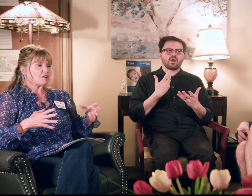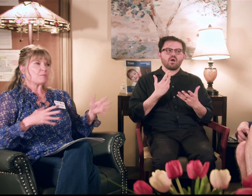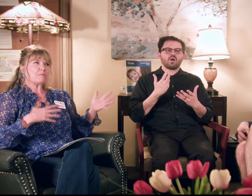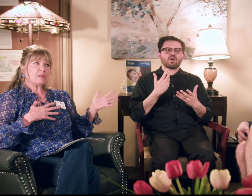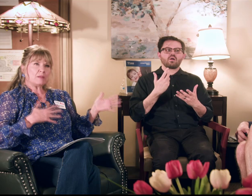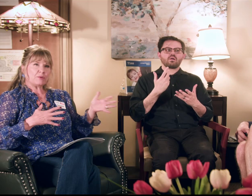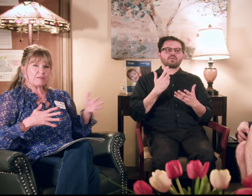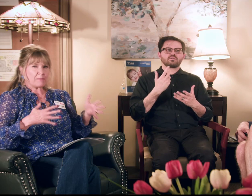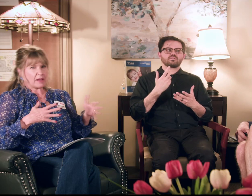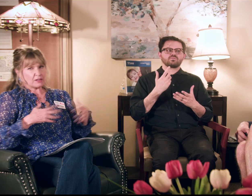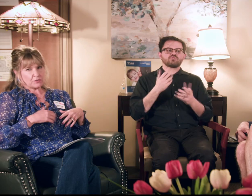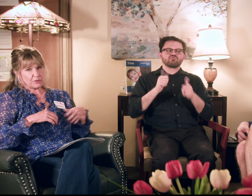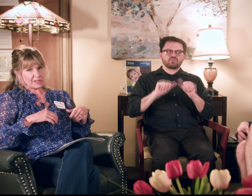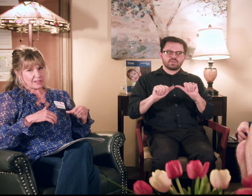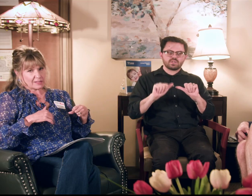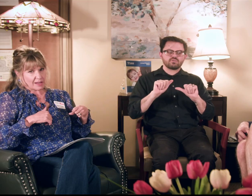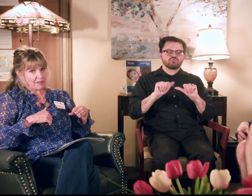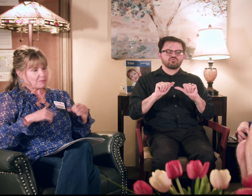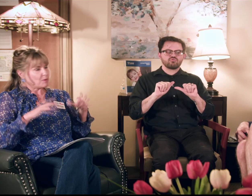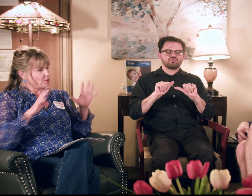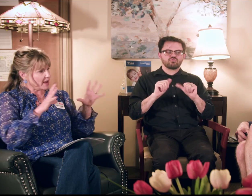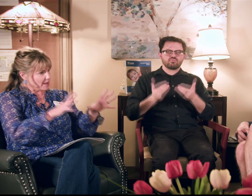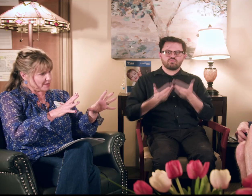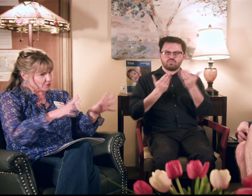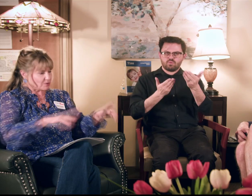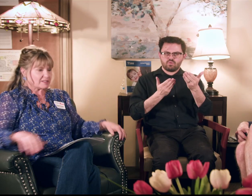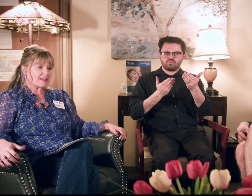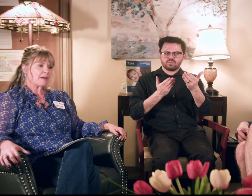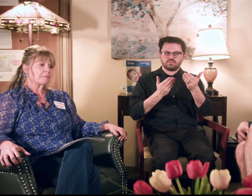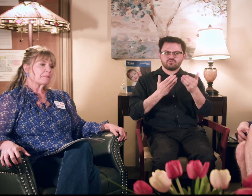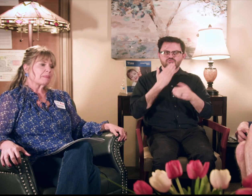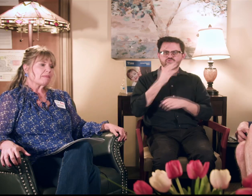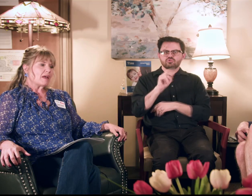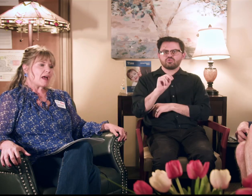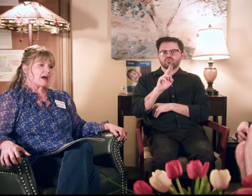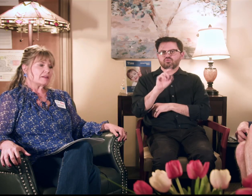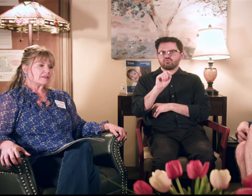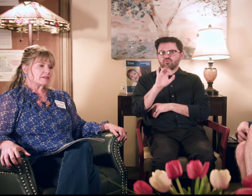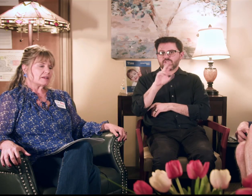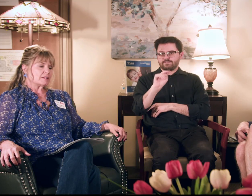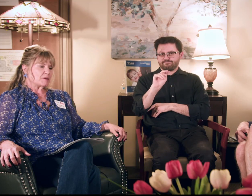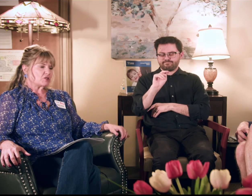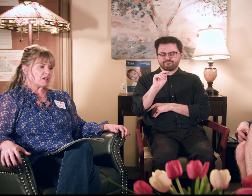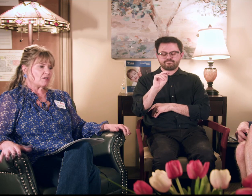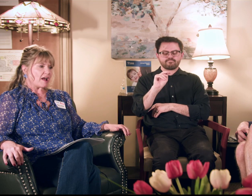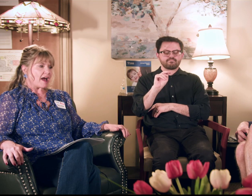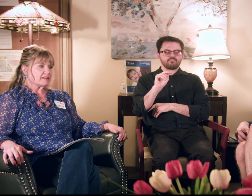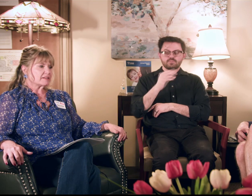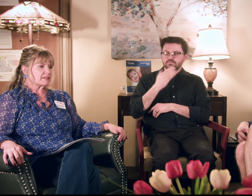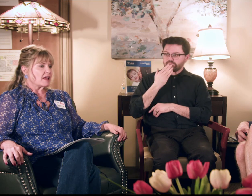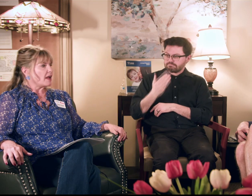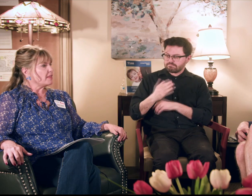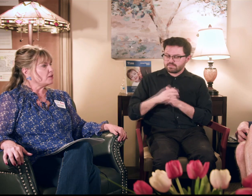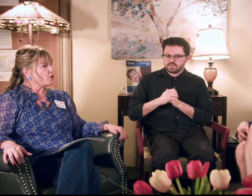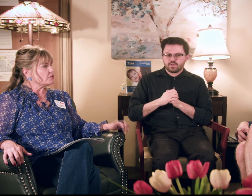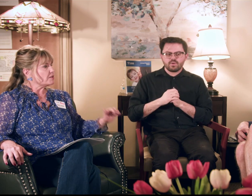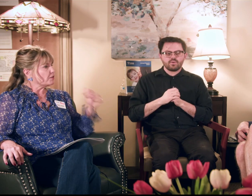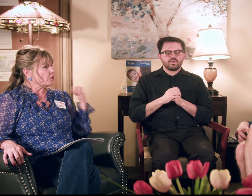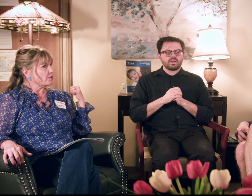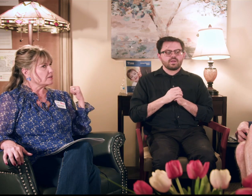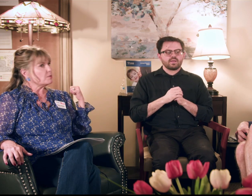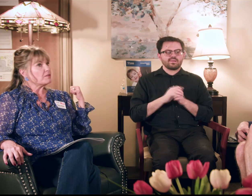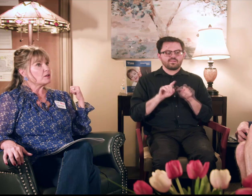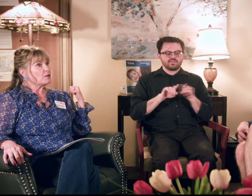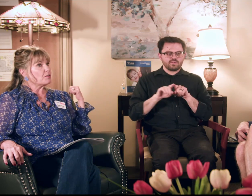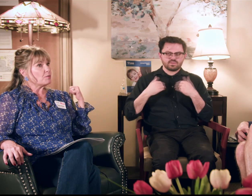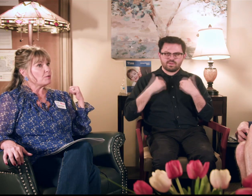and desire. Many prepackaged foods, that's tough, but we're aiming towards that. And especially in our asks. And then you also